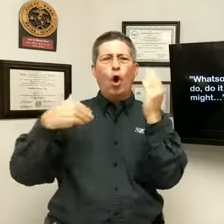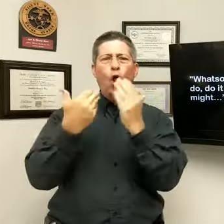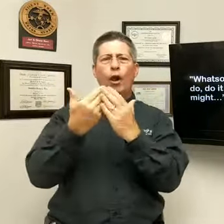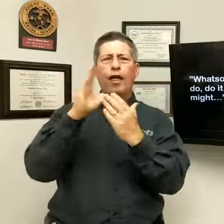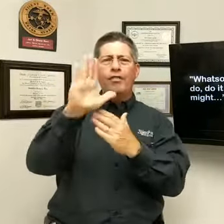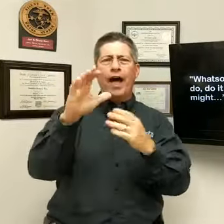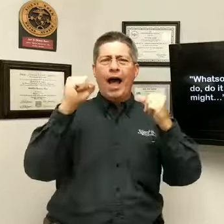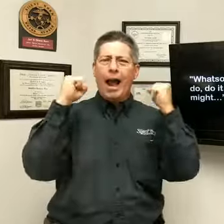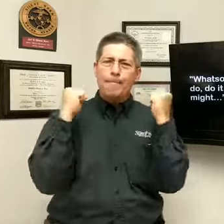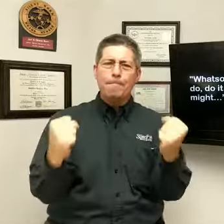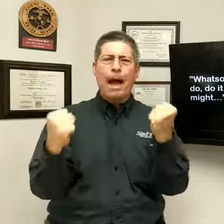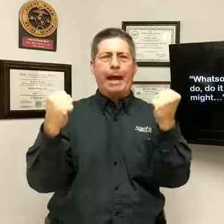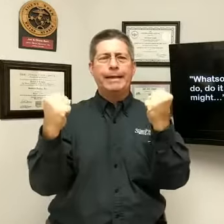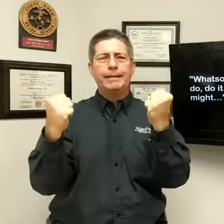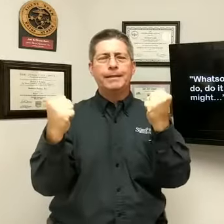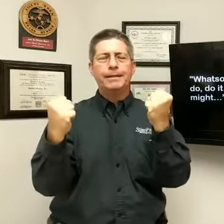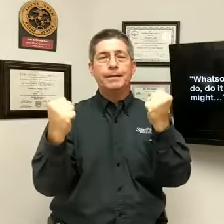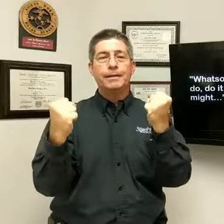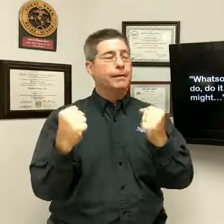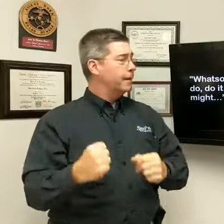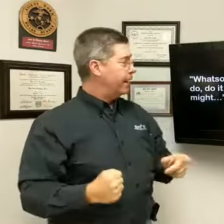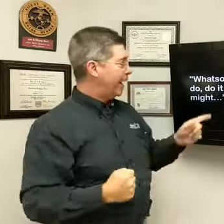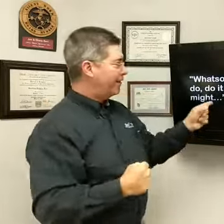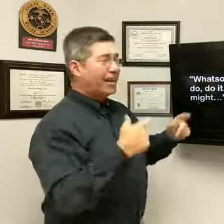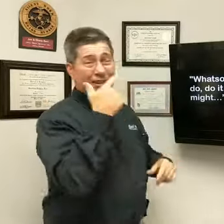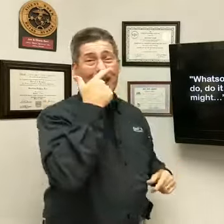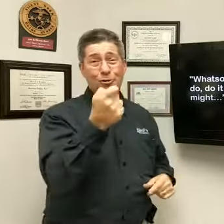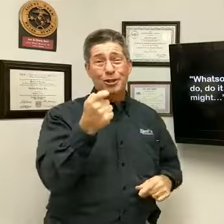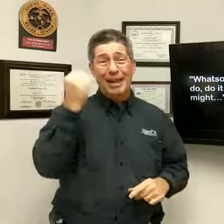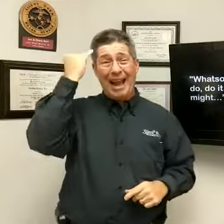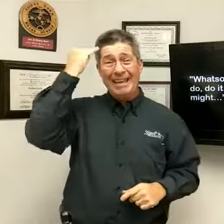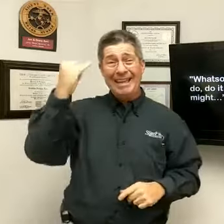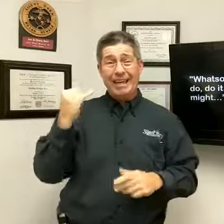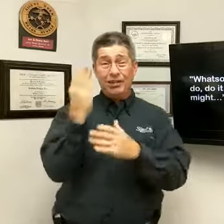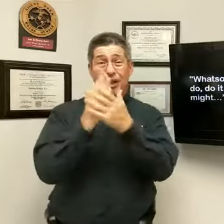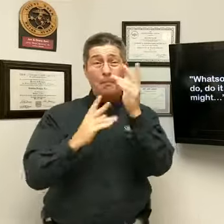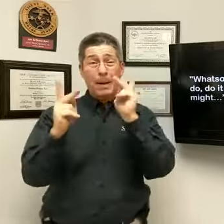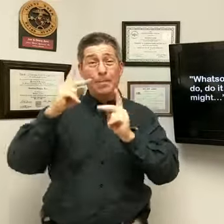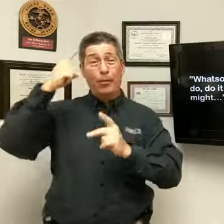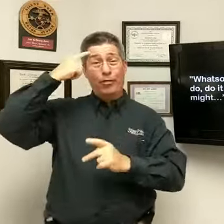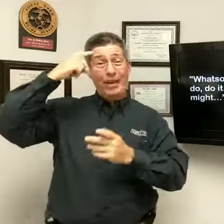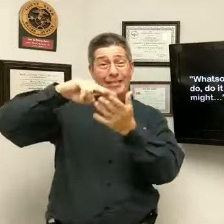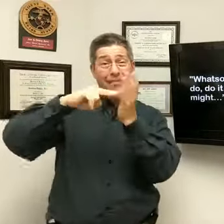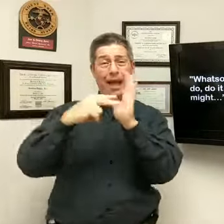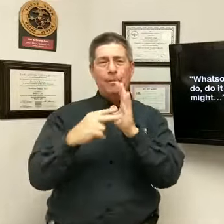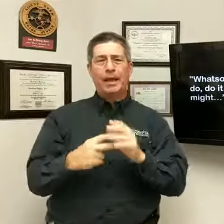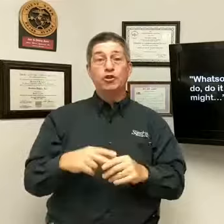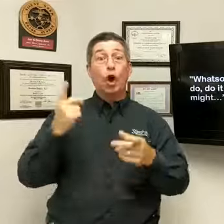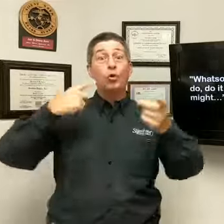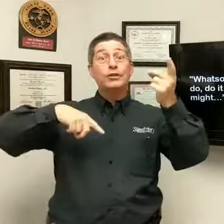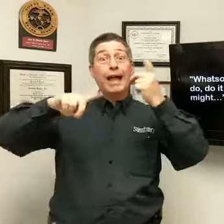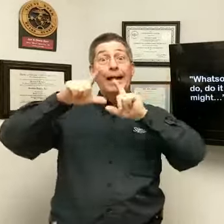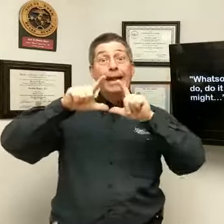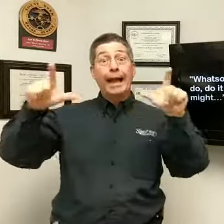all thy might." And that's an interesting idea. Some people think that that means, sign